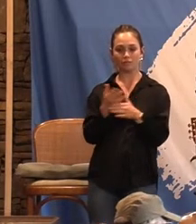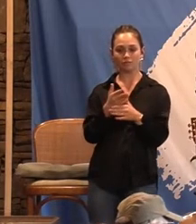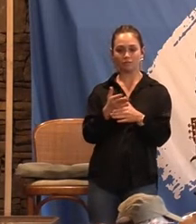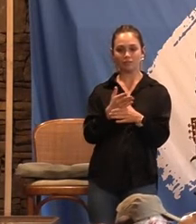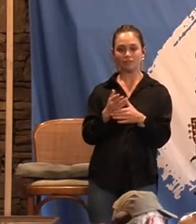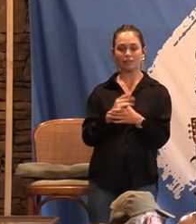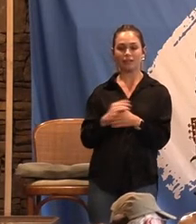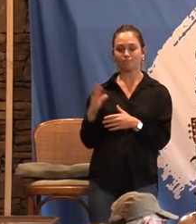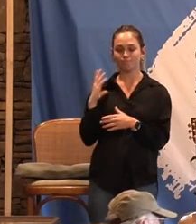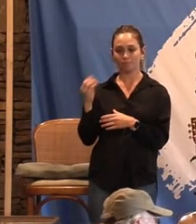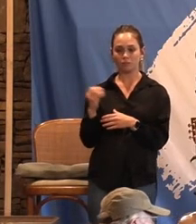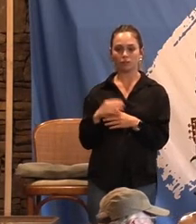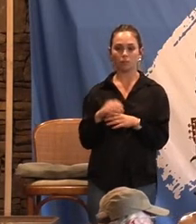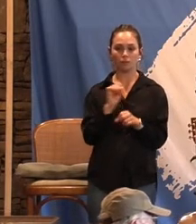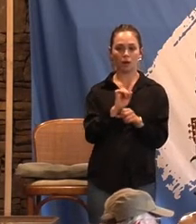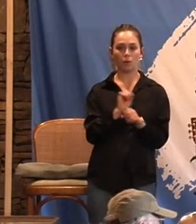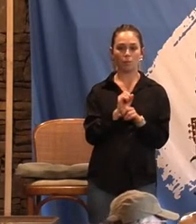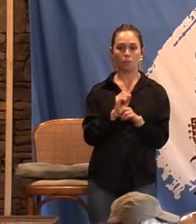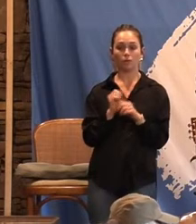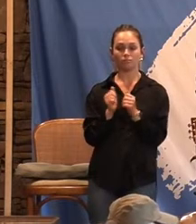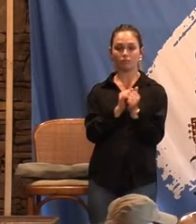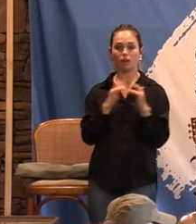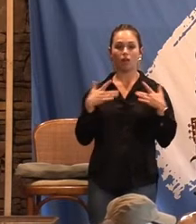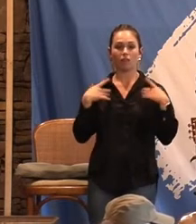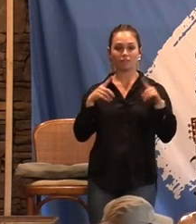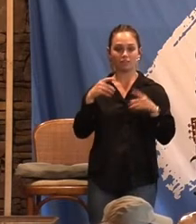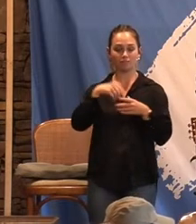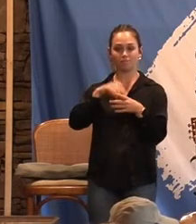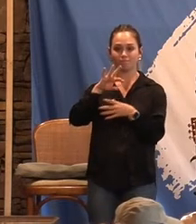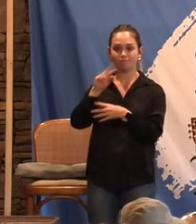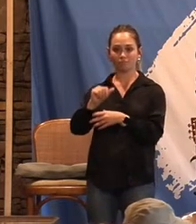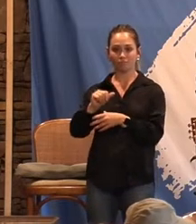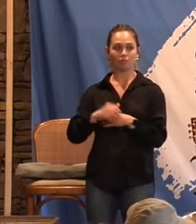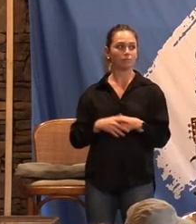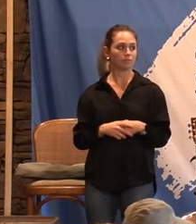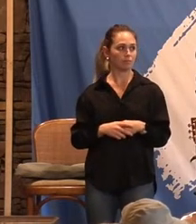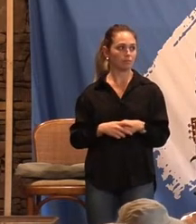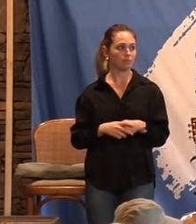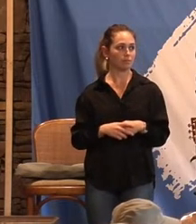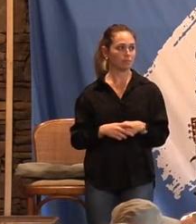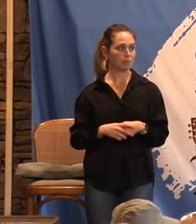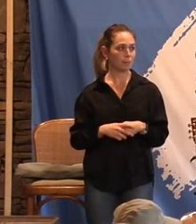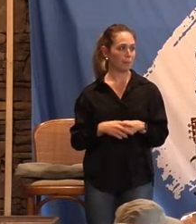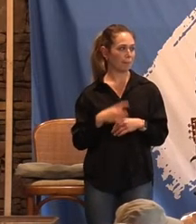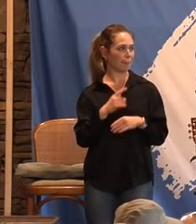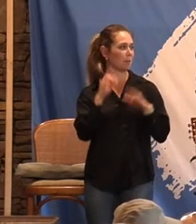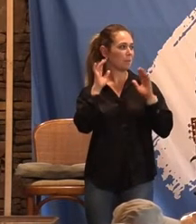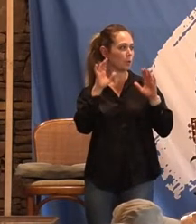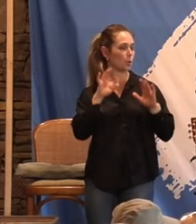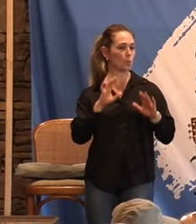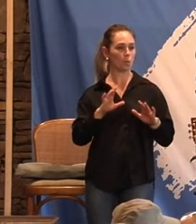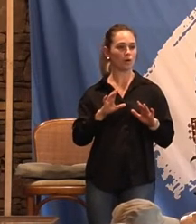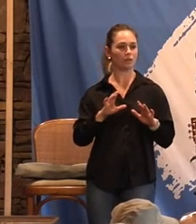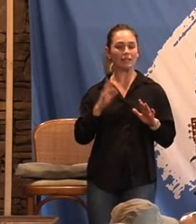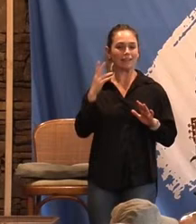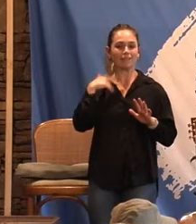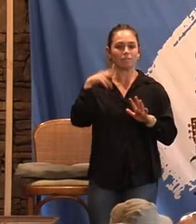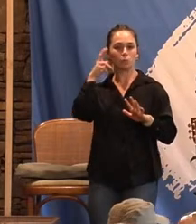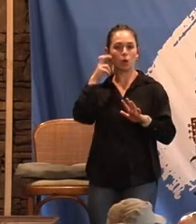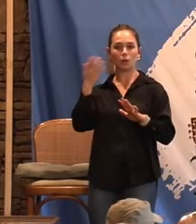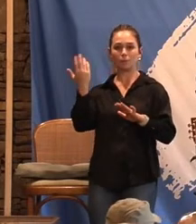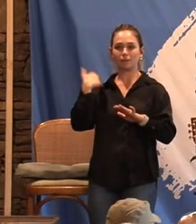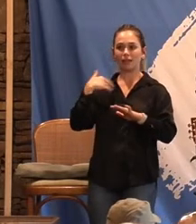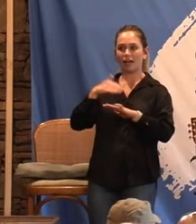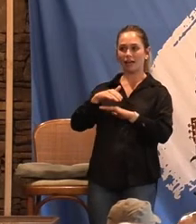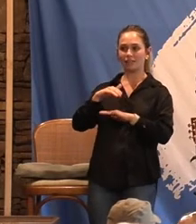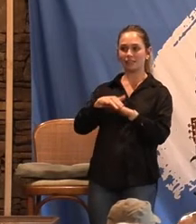we work together on the festival that we have in Florida. And he's a great story. It's heartfelt. If you heard him last night